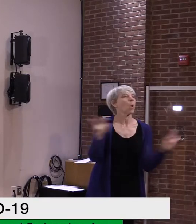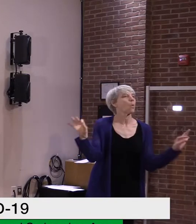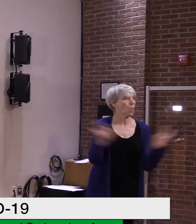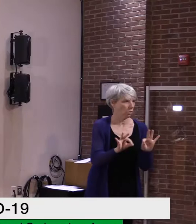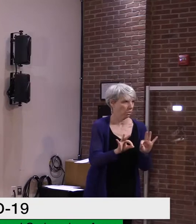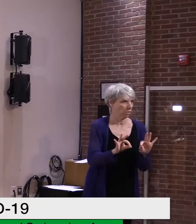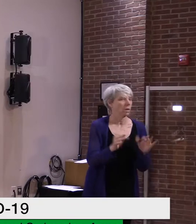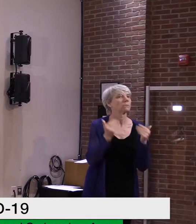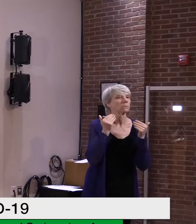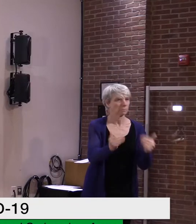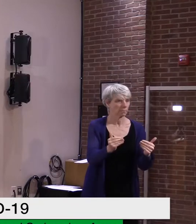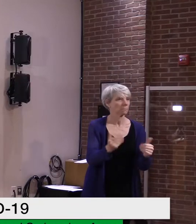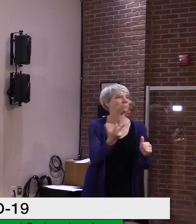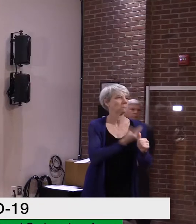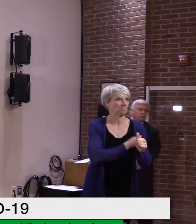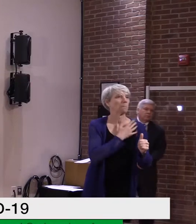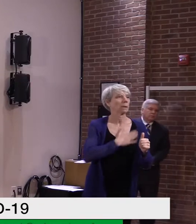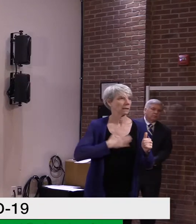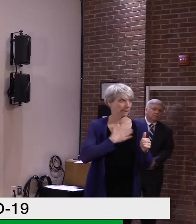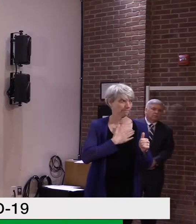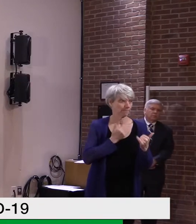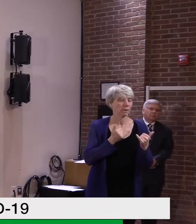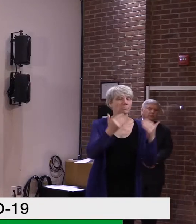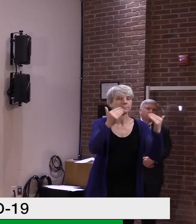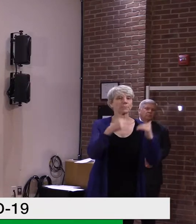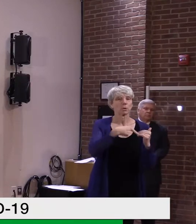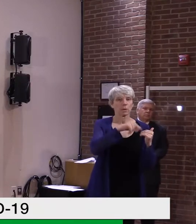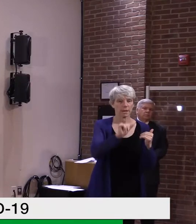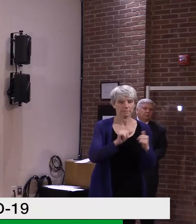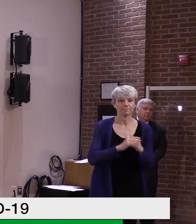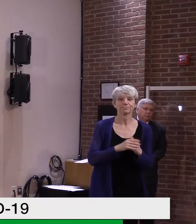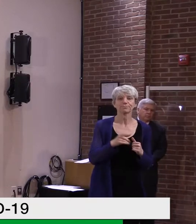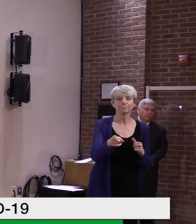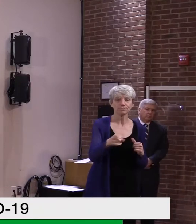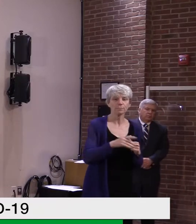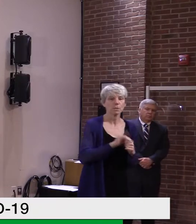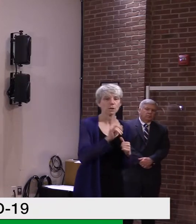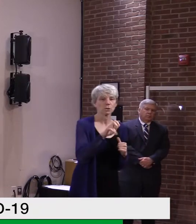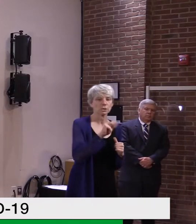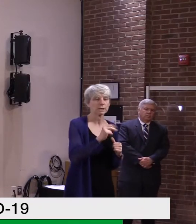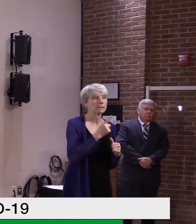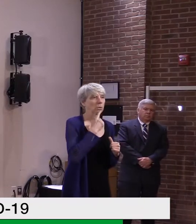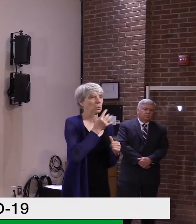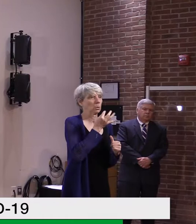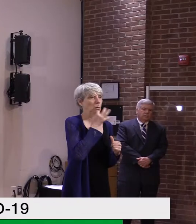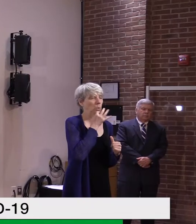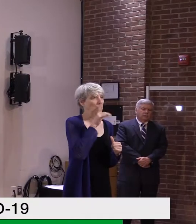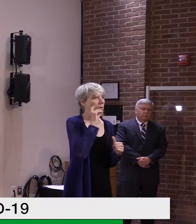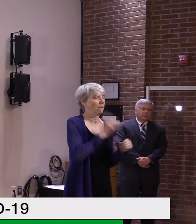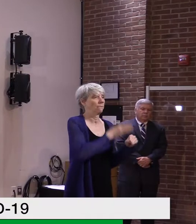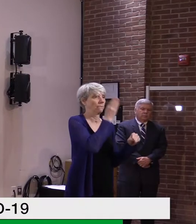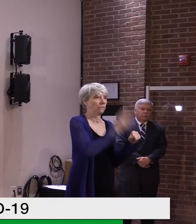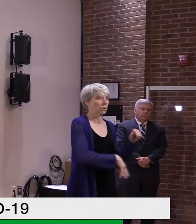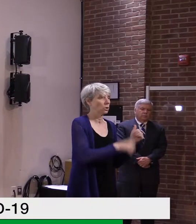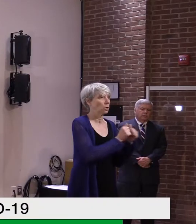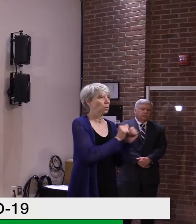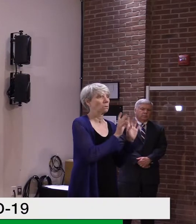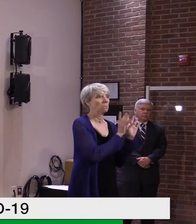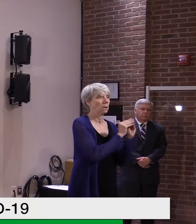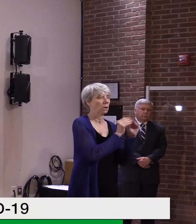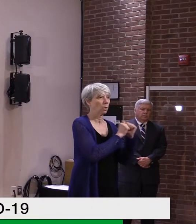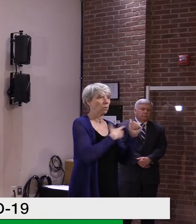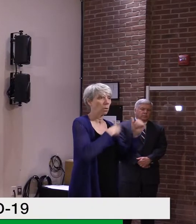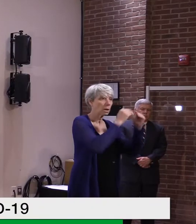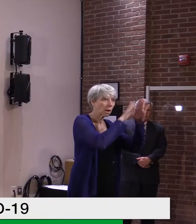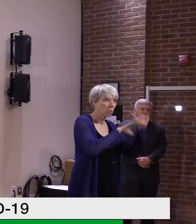can start with the questions. Yeah, so the governor is just wrapping up his call with the White House and fellow governors, and he'll be down in a couple minutes for the readout. So